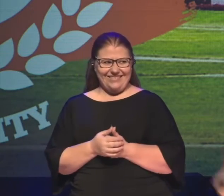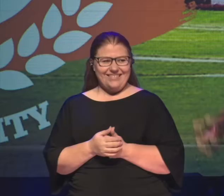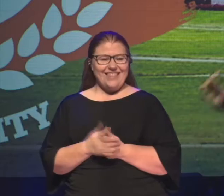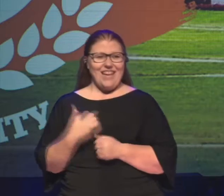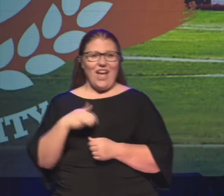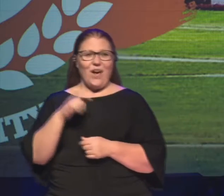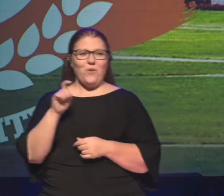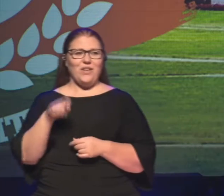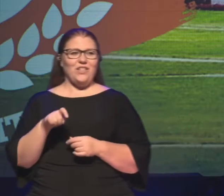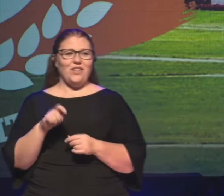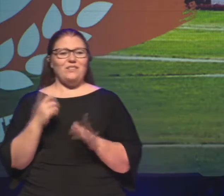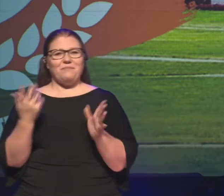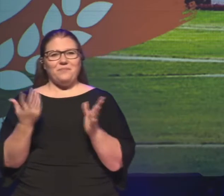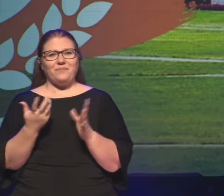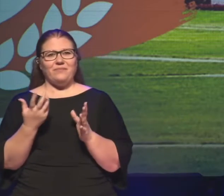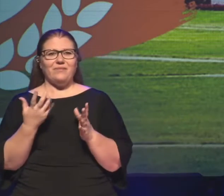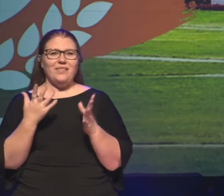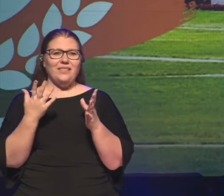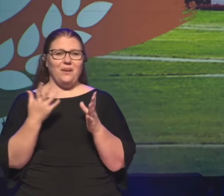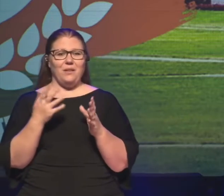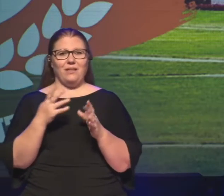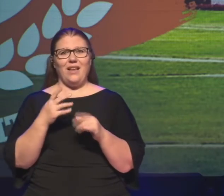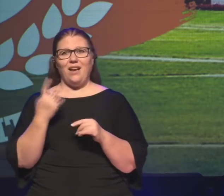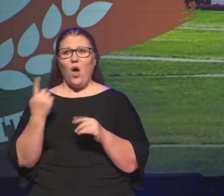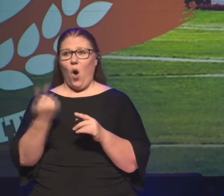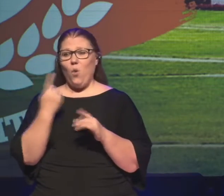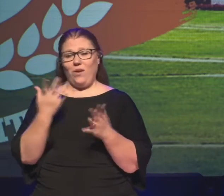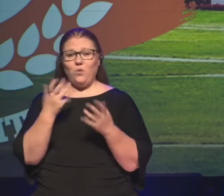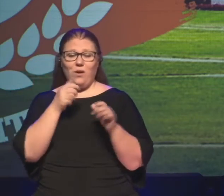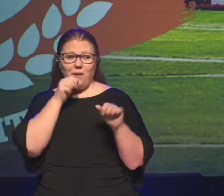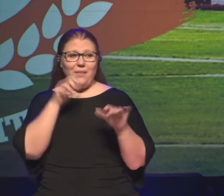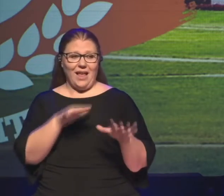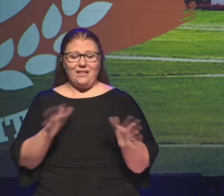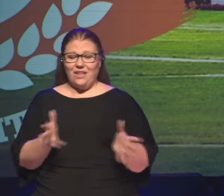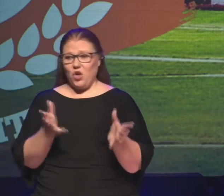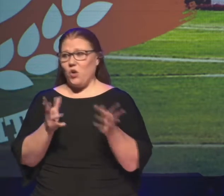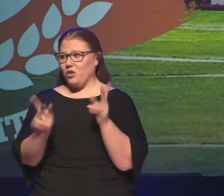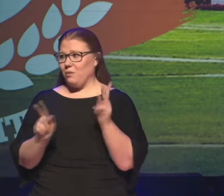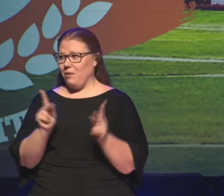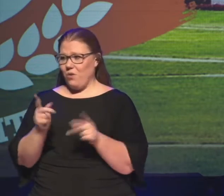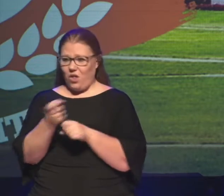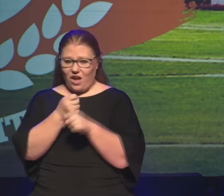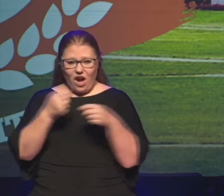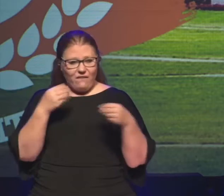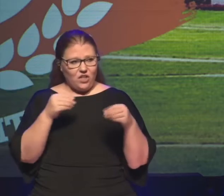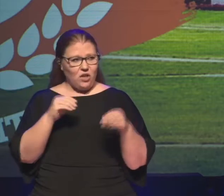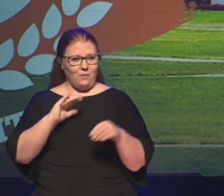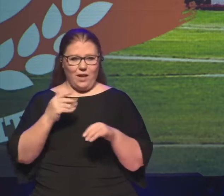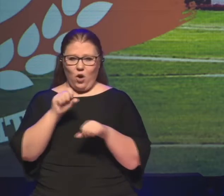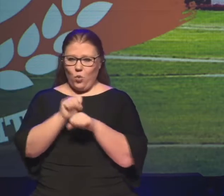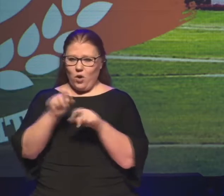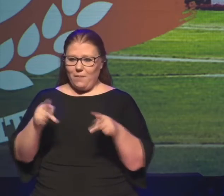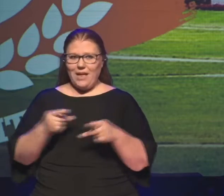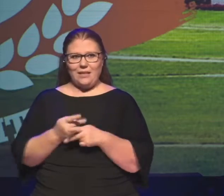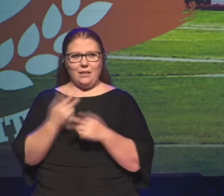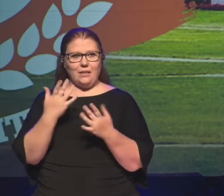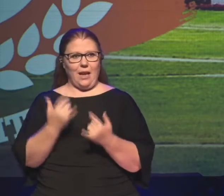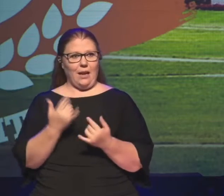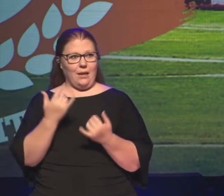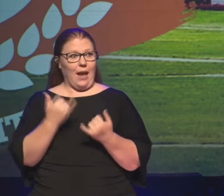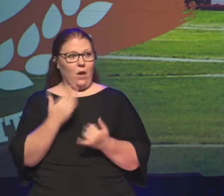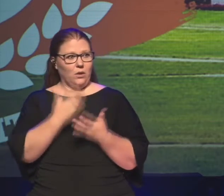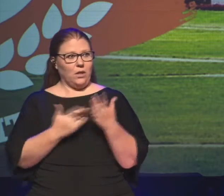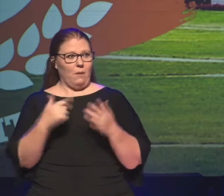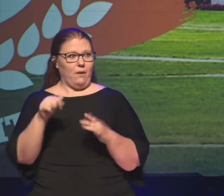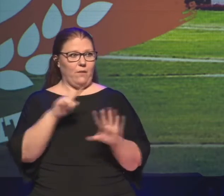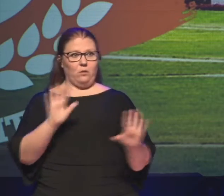We should be always, I just want to bless and encourage, right? Our coffee shops, our workplaces. Now some of you are like, whoa, you've